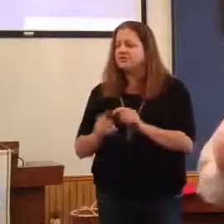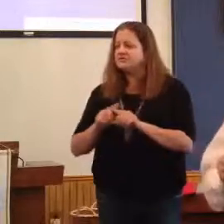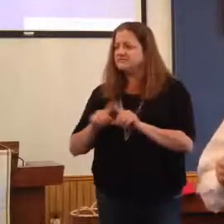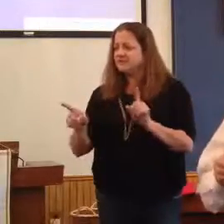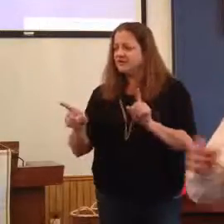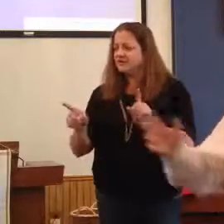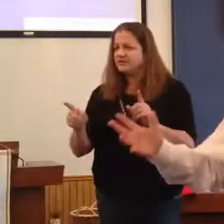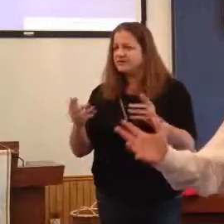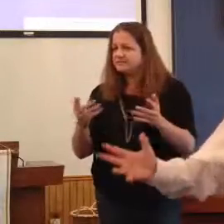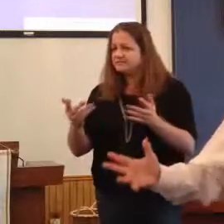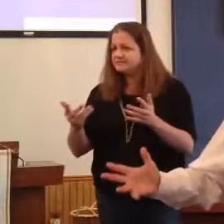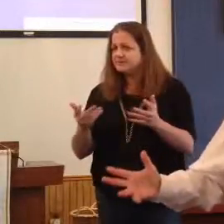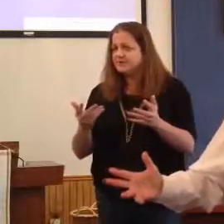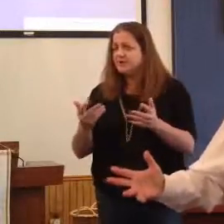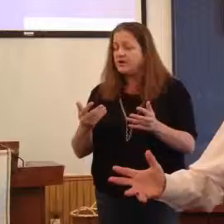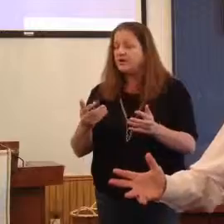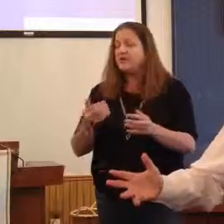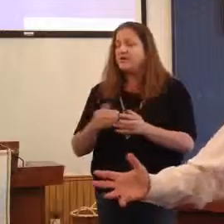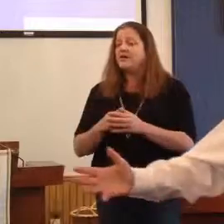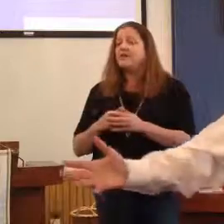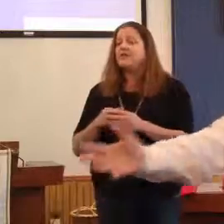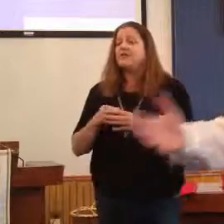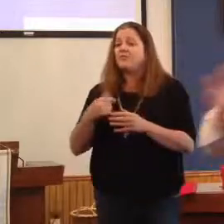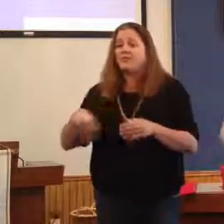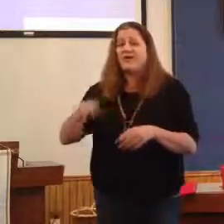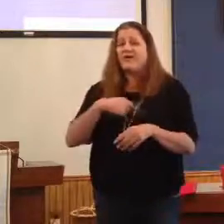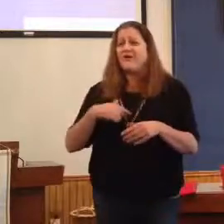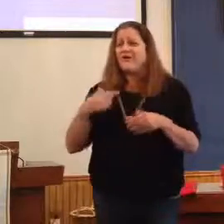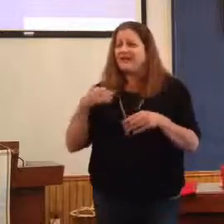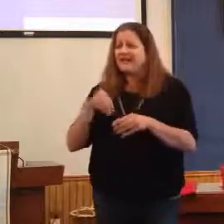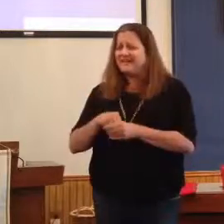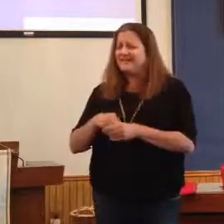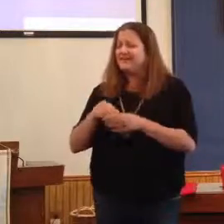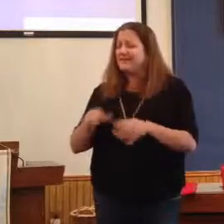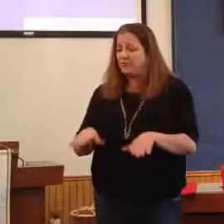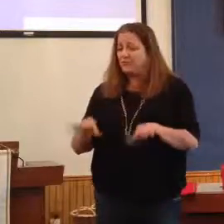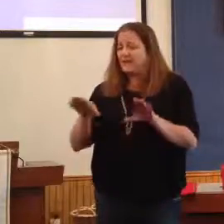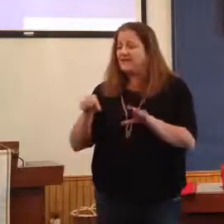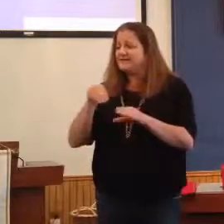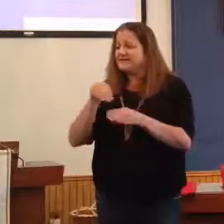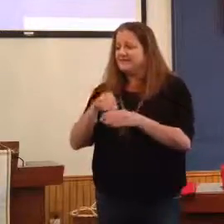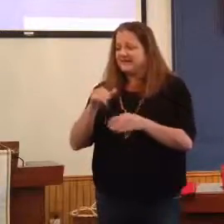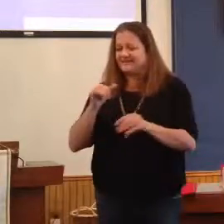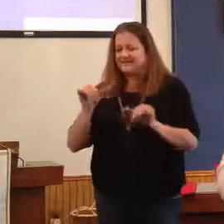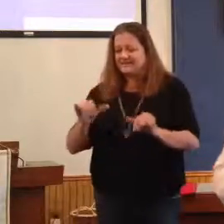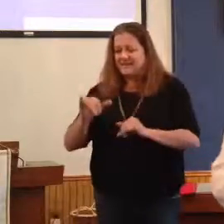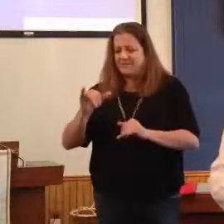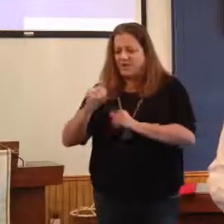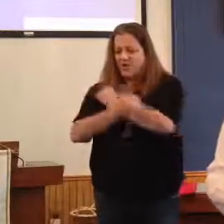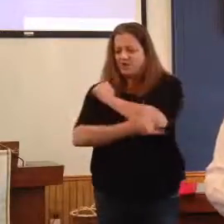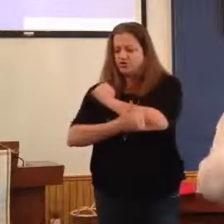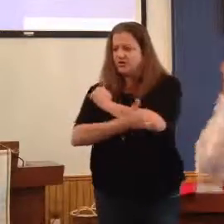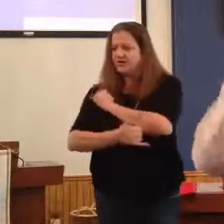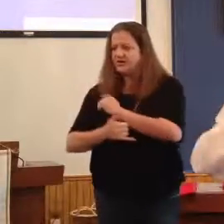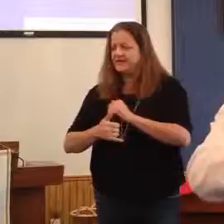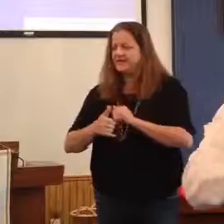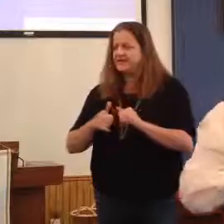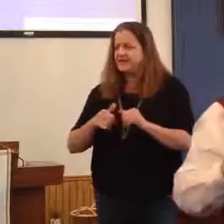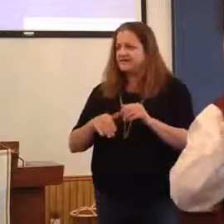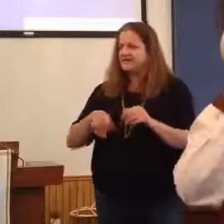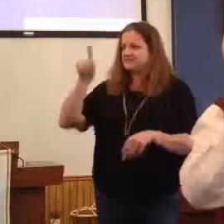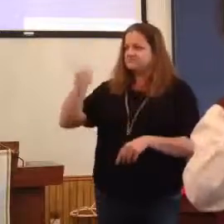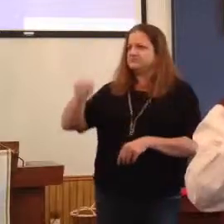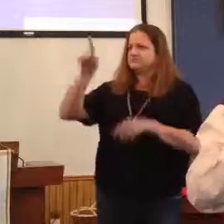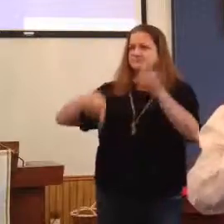experience it differently even though we were all raised in the same country. And in